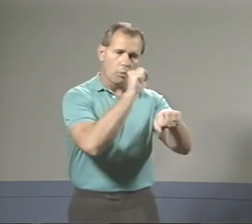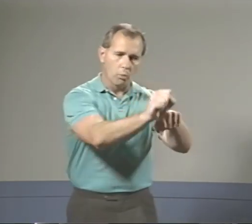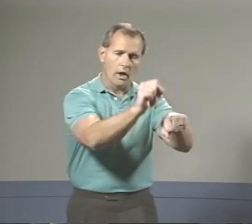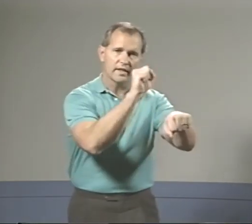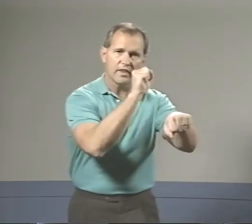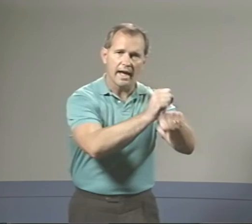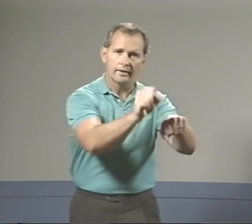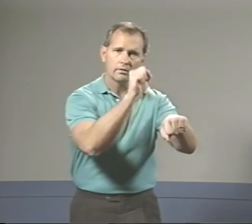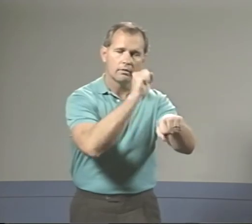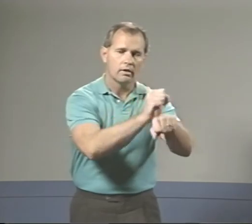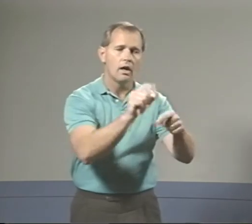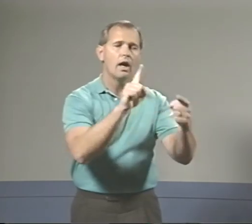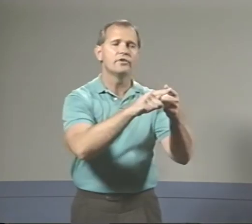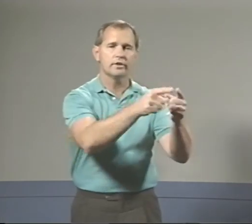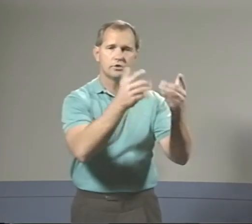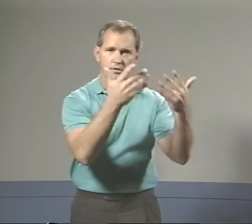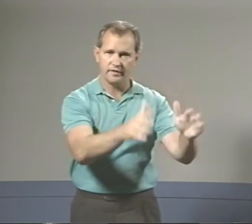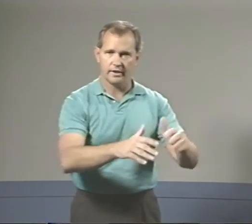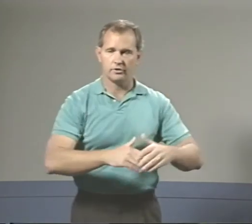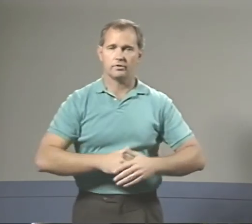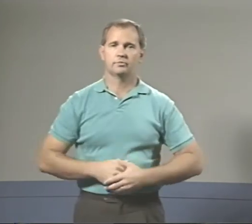Work at that until you're finished.